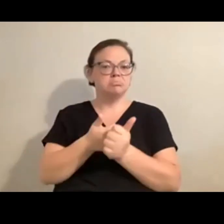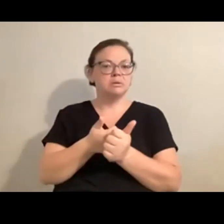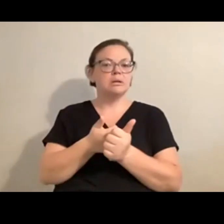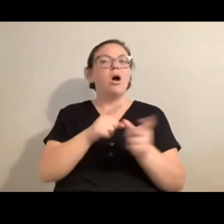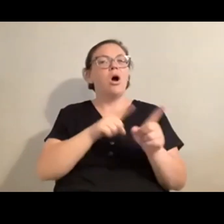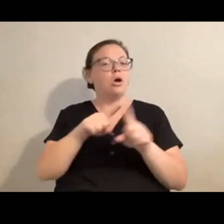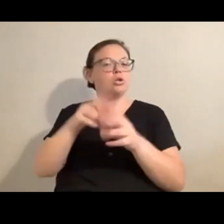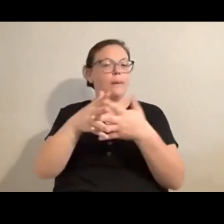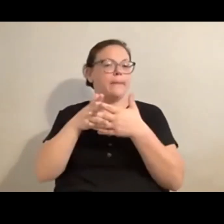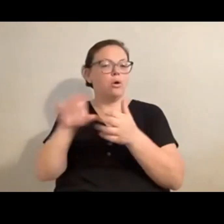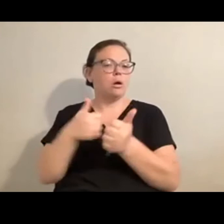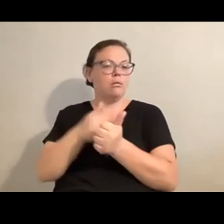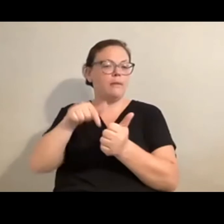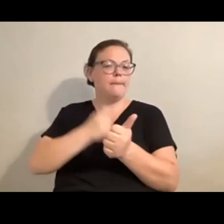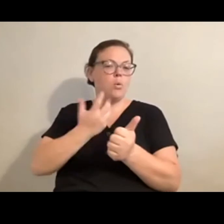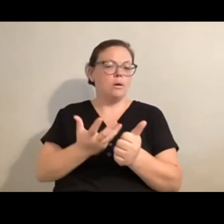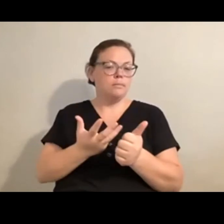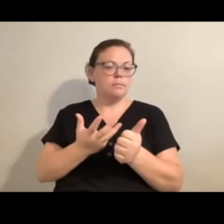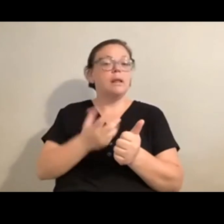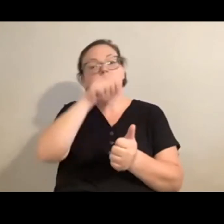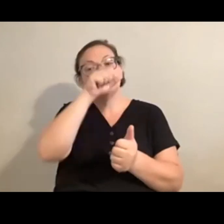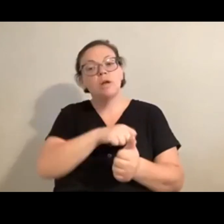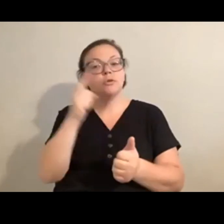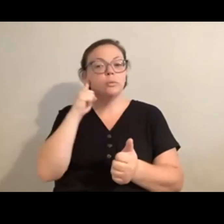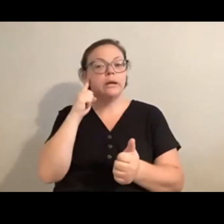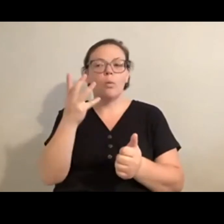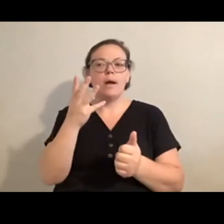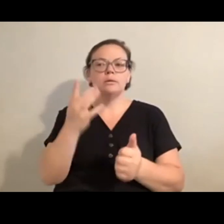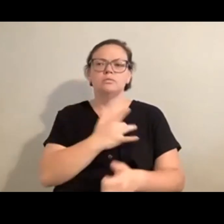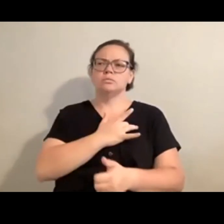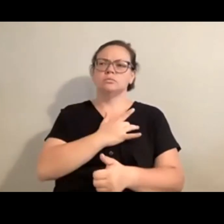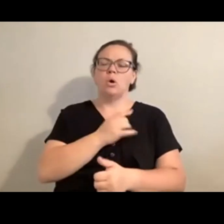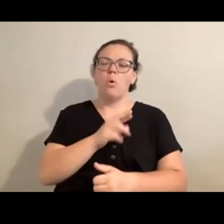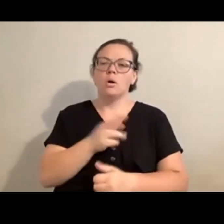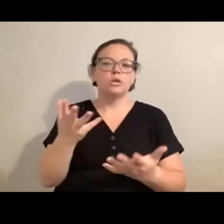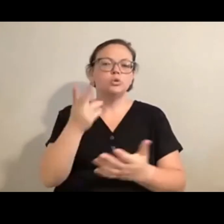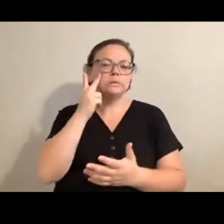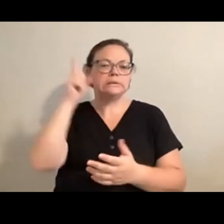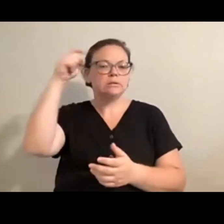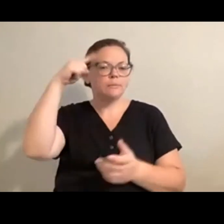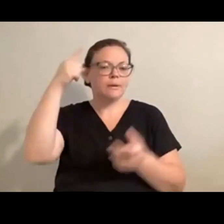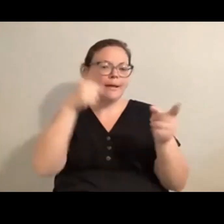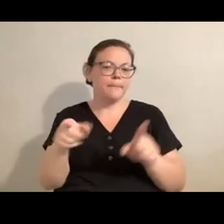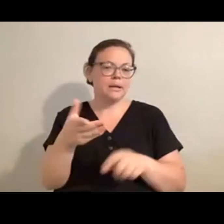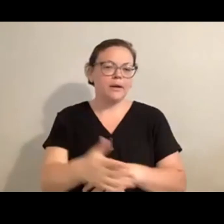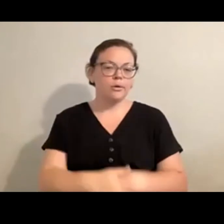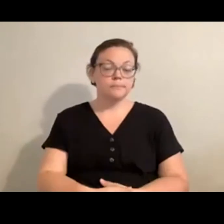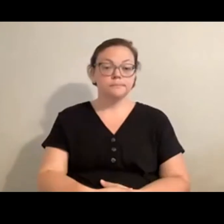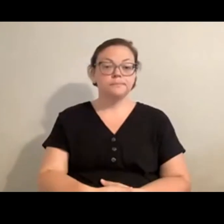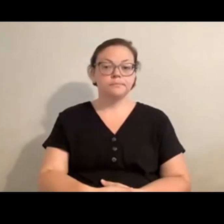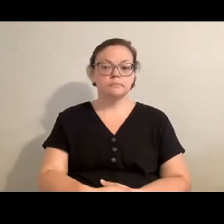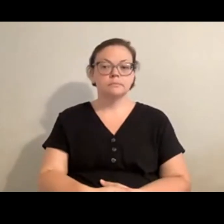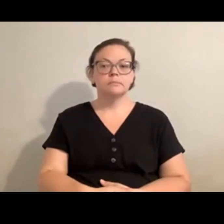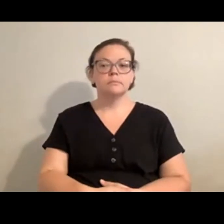in mind. And then I would love to hear what strikes you or where you see bureaucracy happening. And then we'll look at